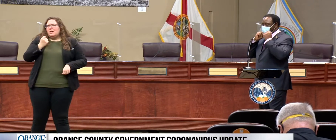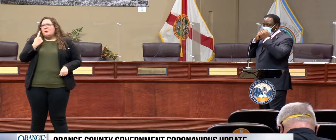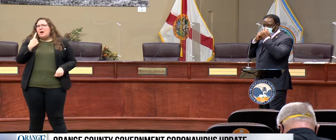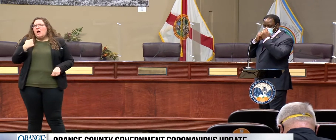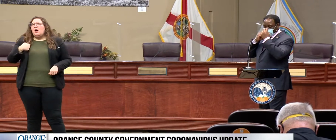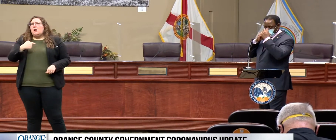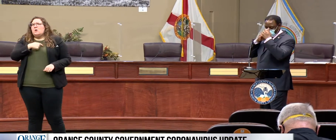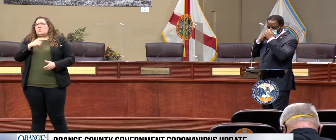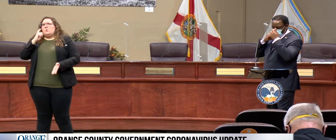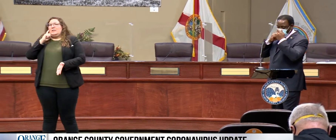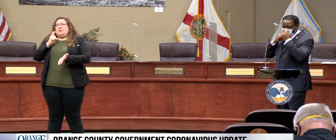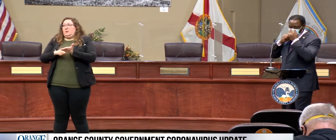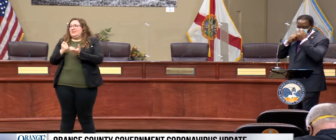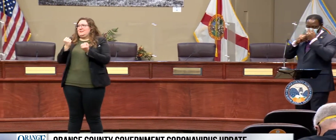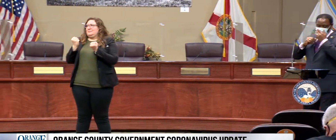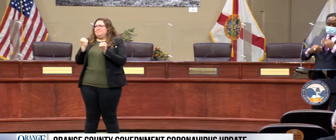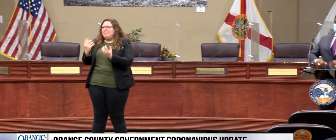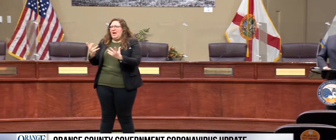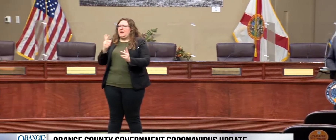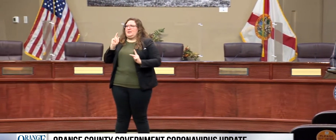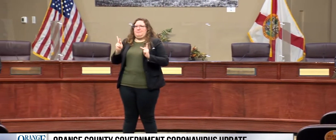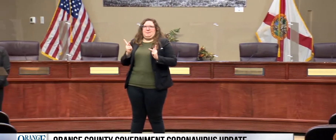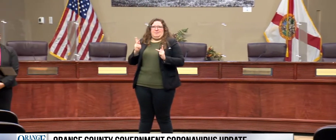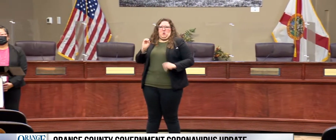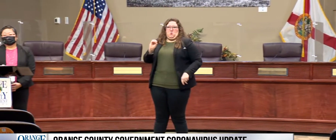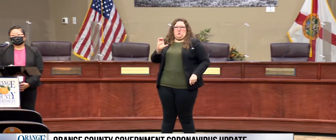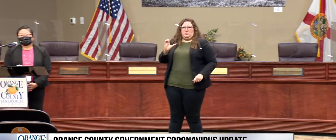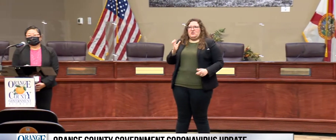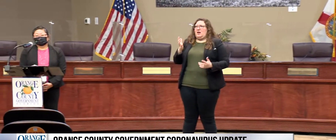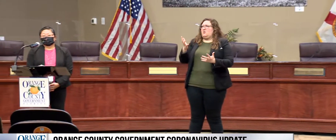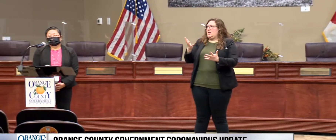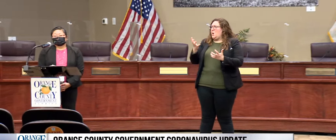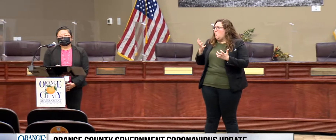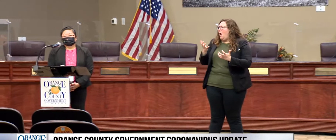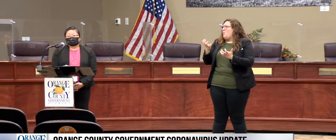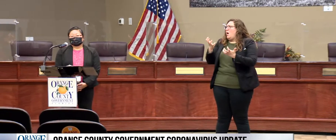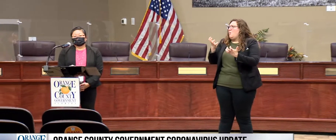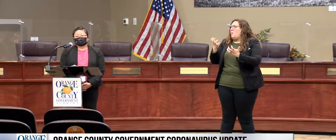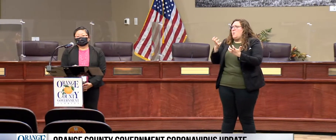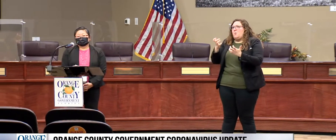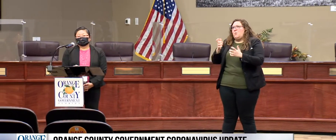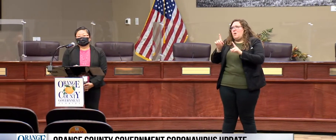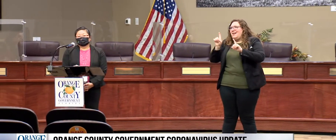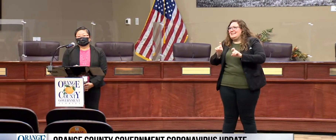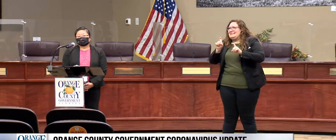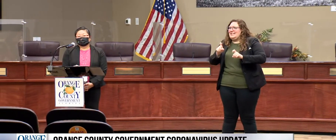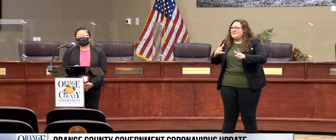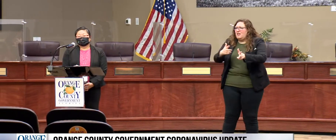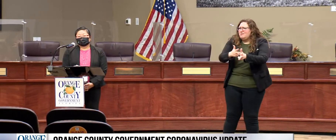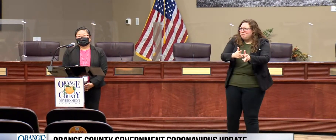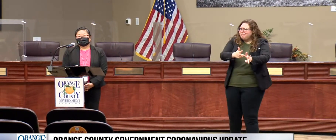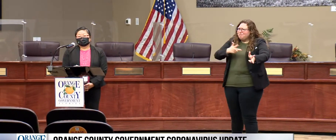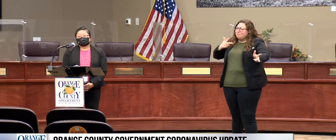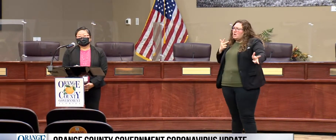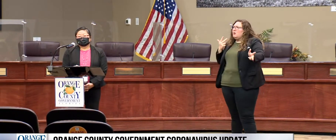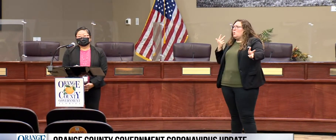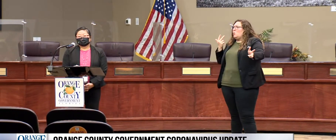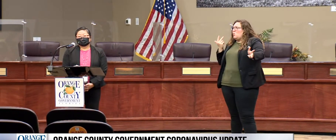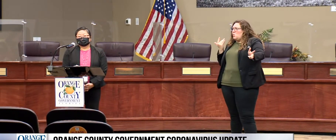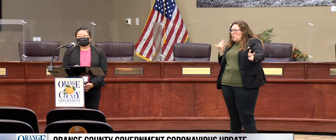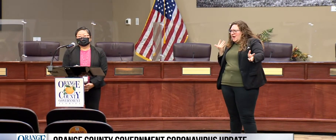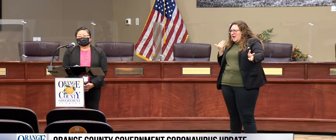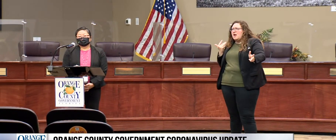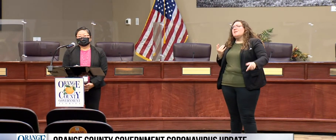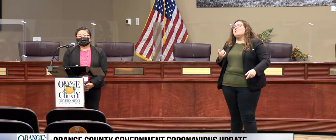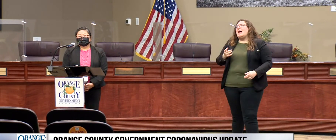a high demand for testing in the community, long wait times, long lines. Now, I interviewed a woman who took a more creative